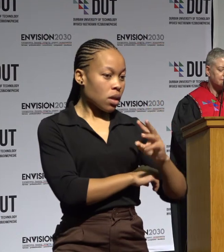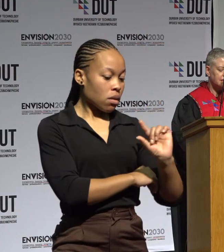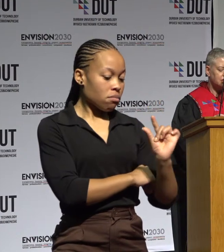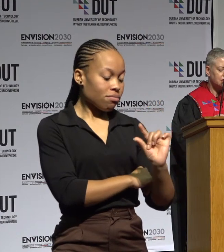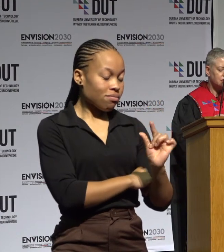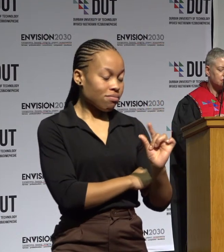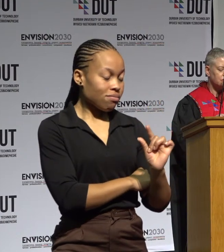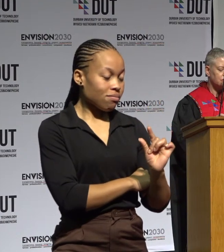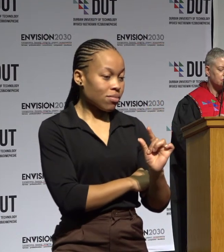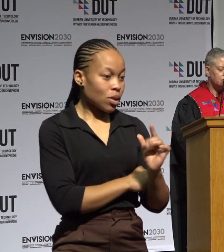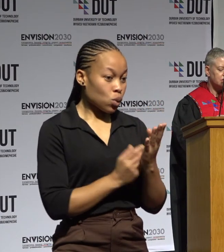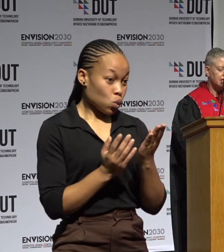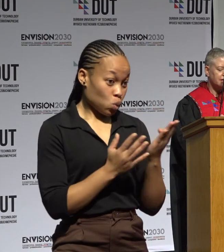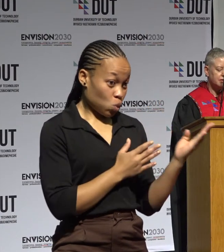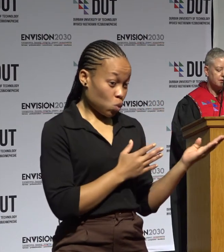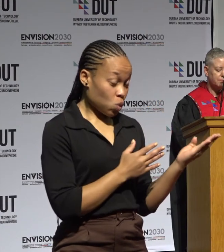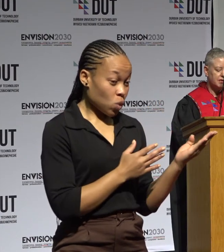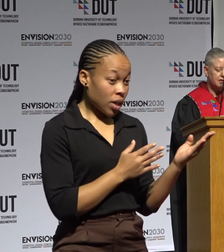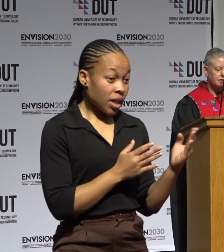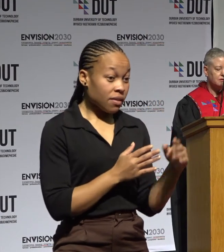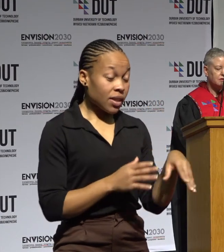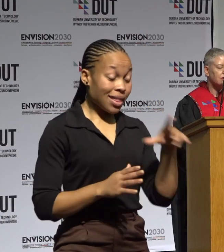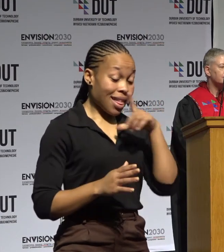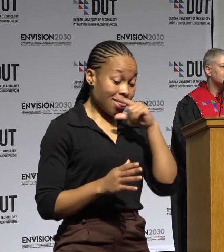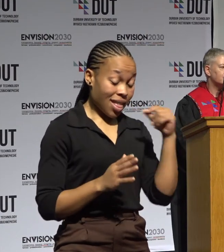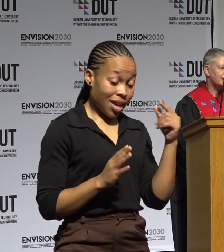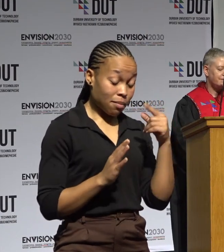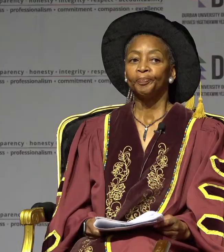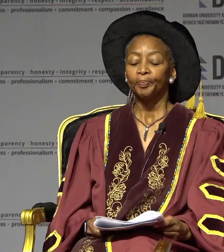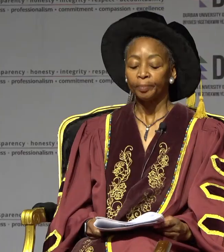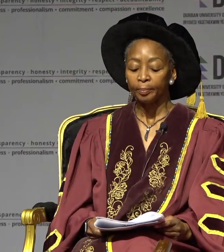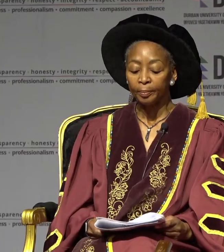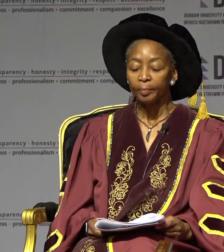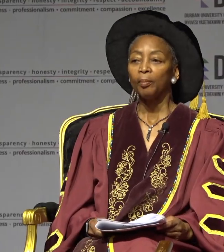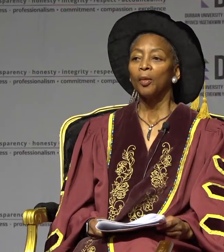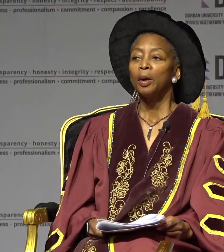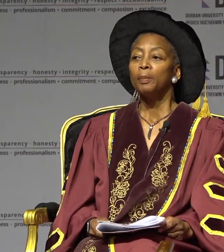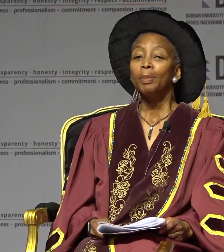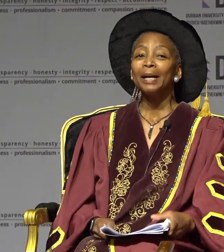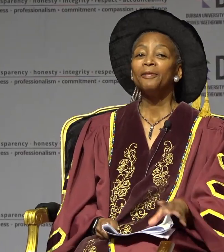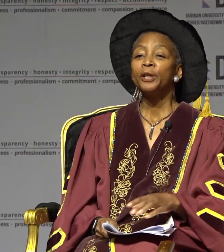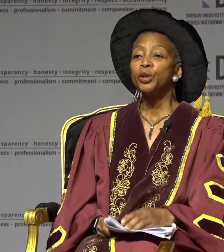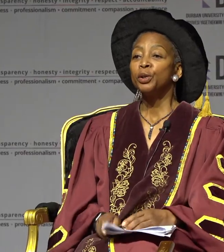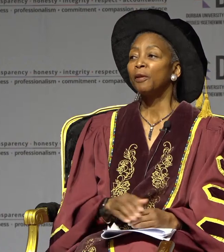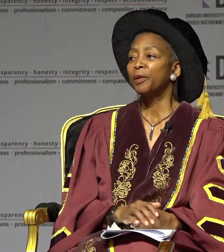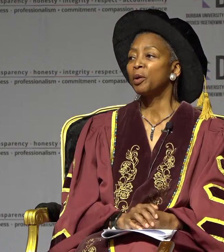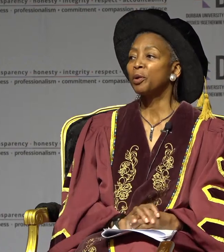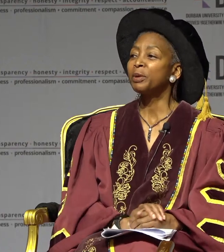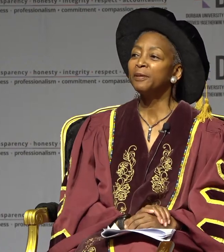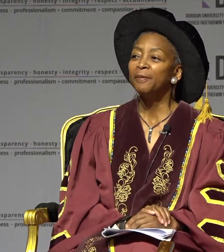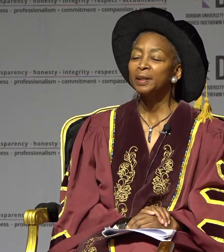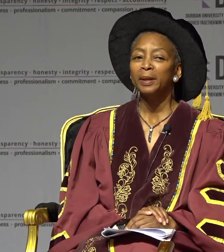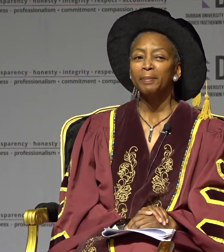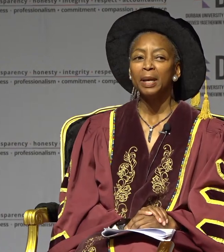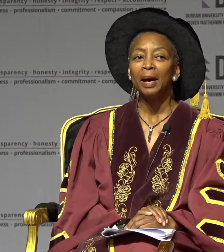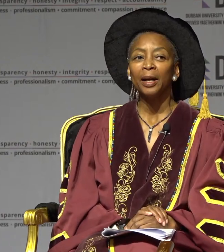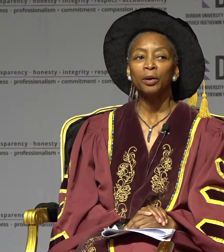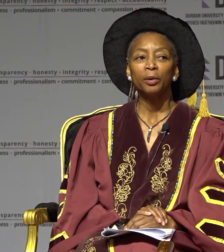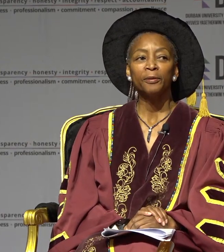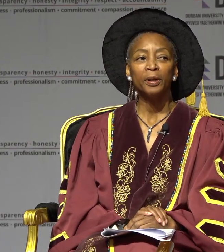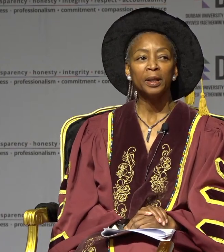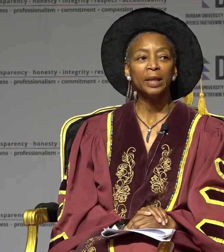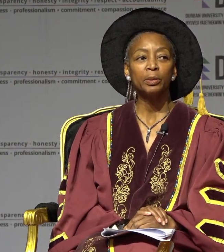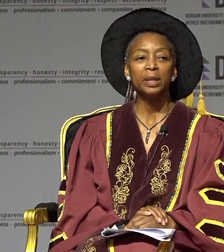in absentia to those whose names appear on the programme. By virtue of the authority vested in me,